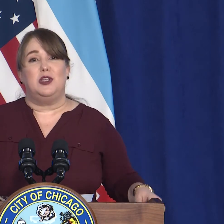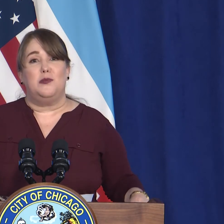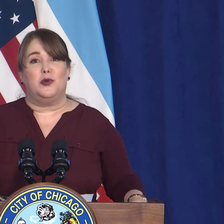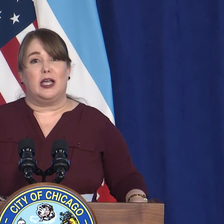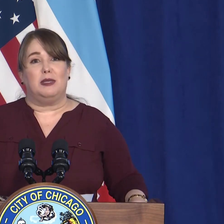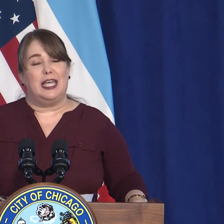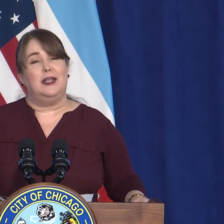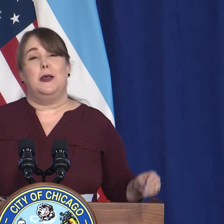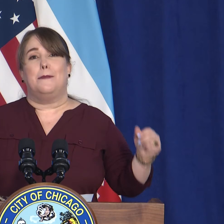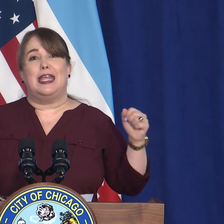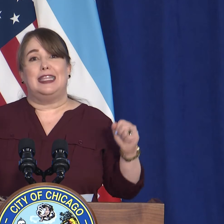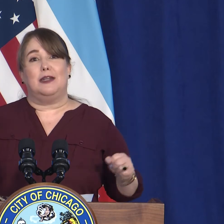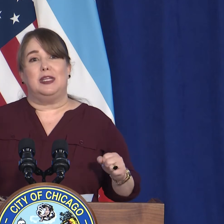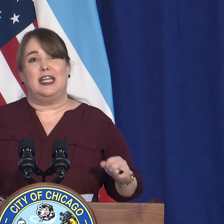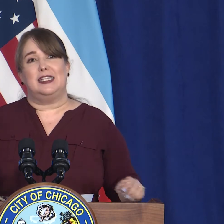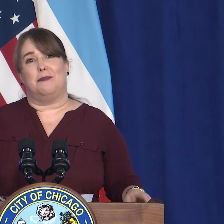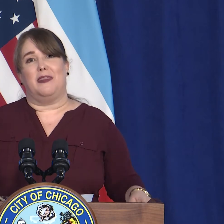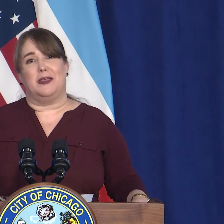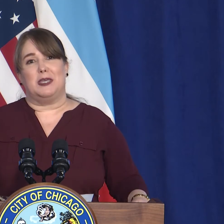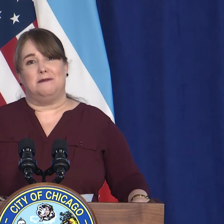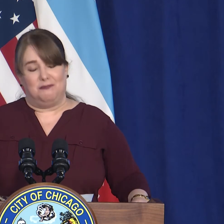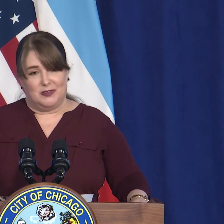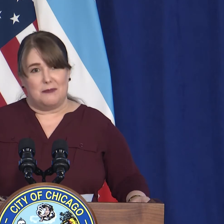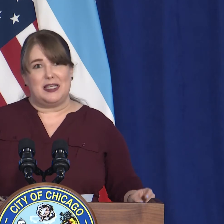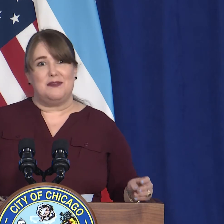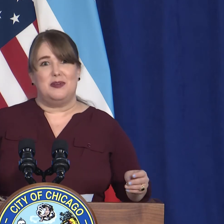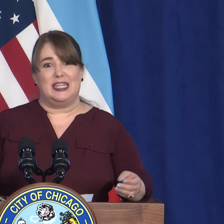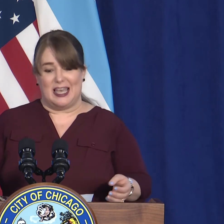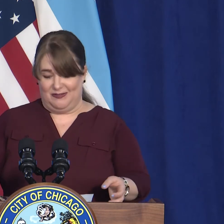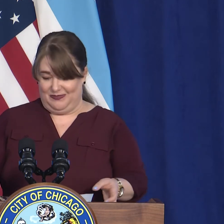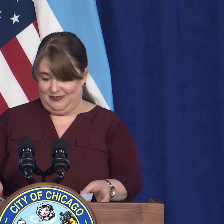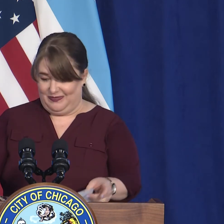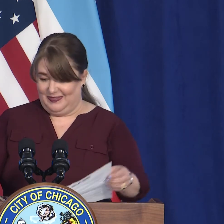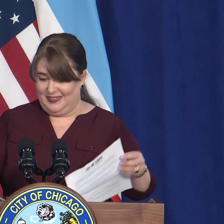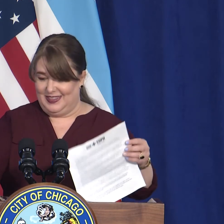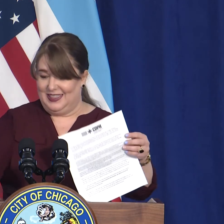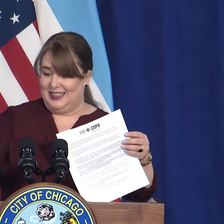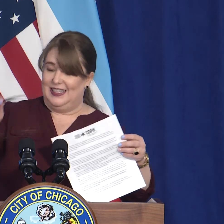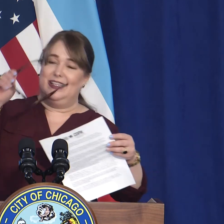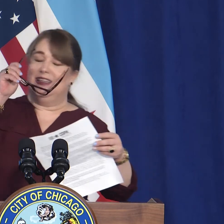queda camino por caminar para terminar esta pandemia. Que pasen buen día.